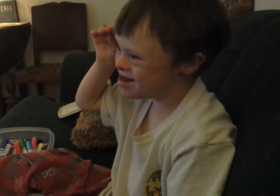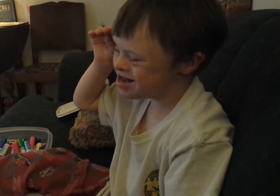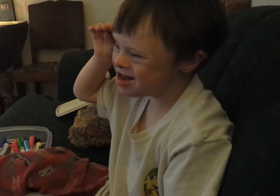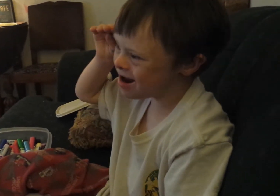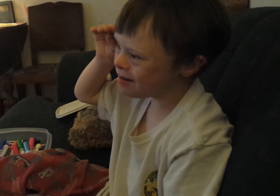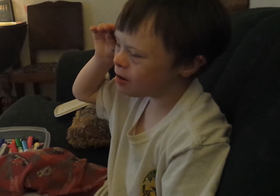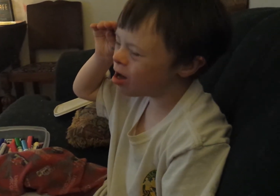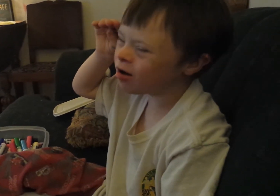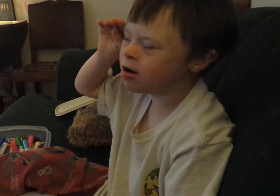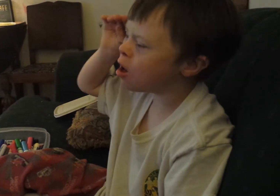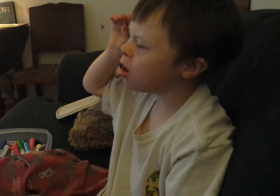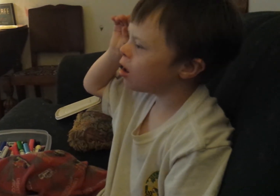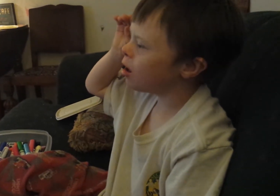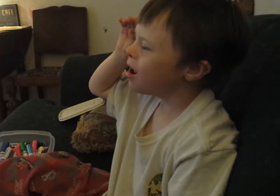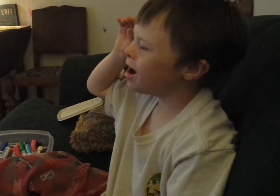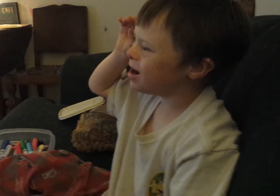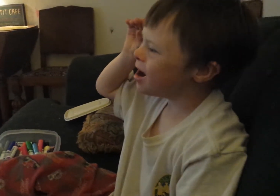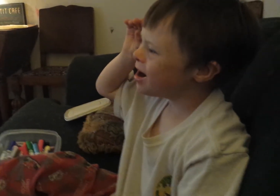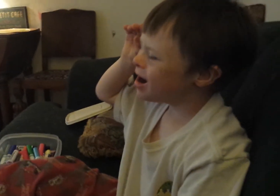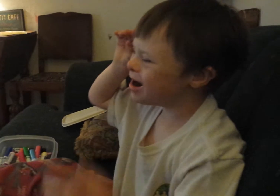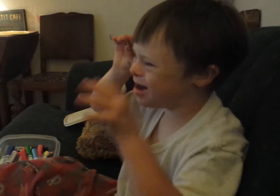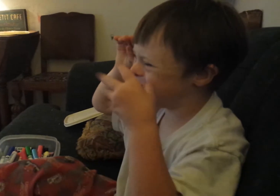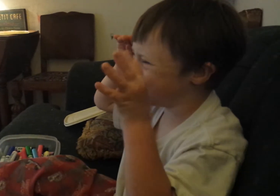It's... Oh, okay. It's...